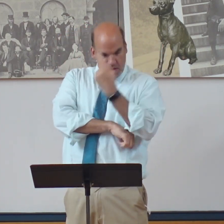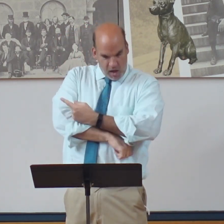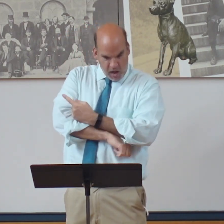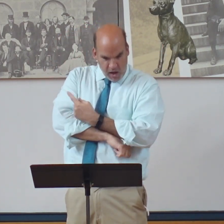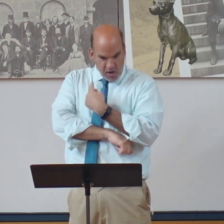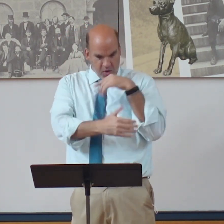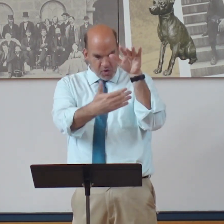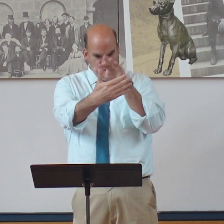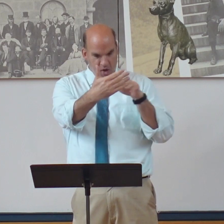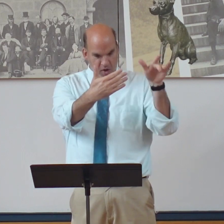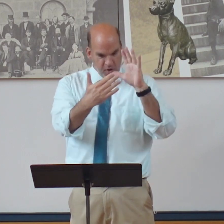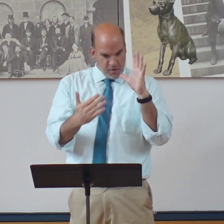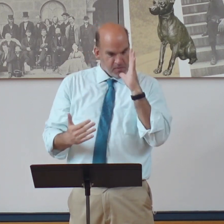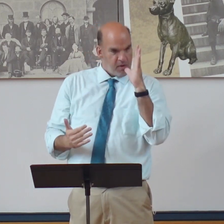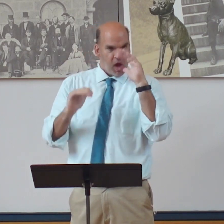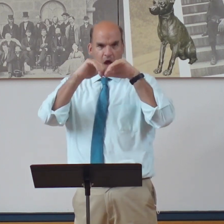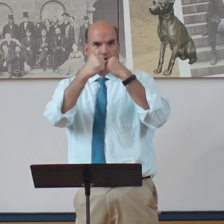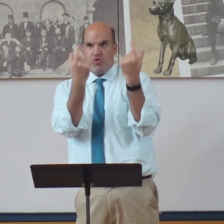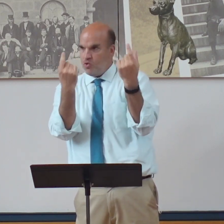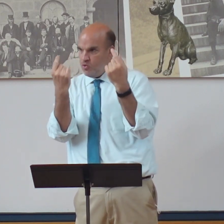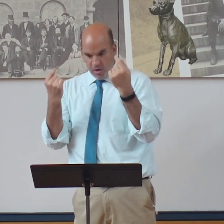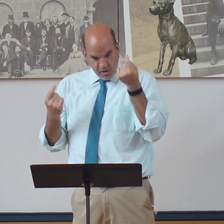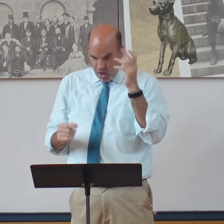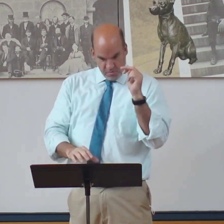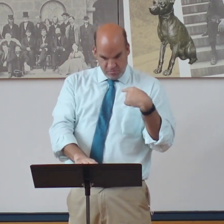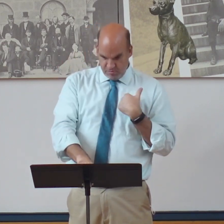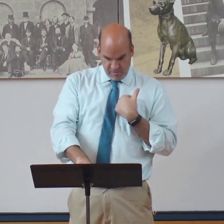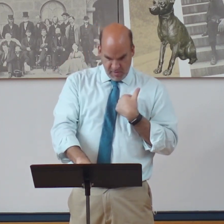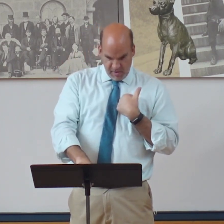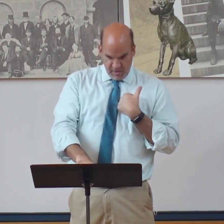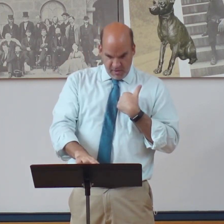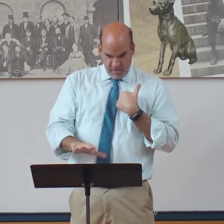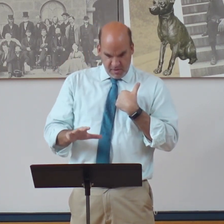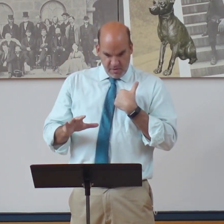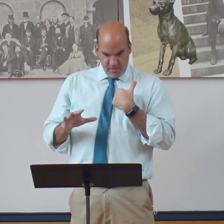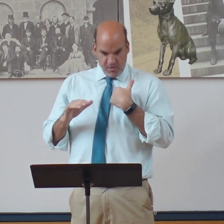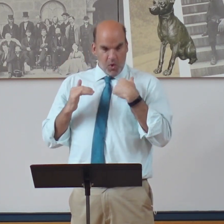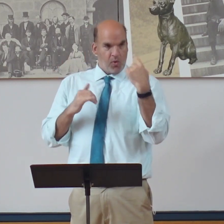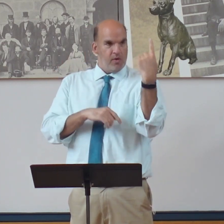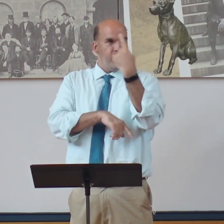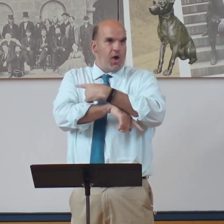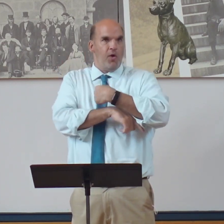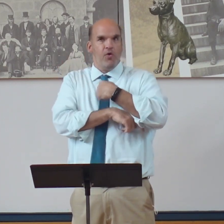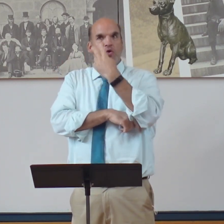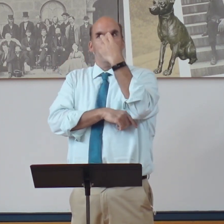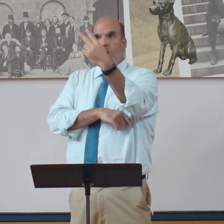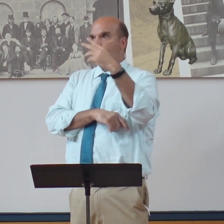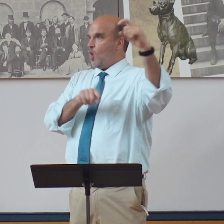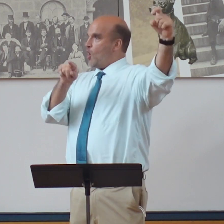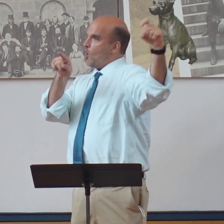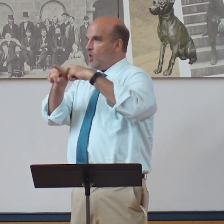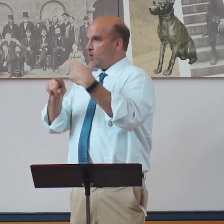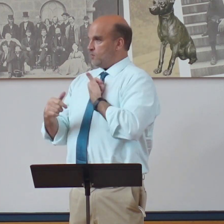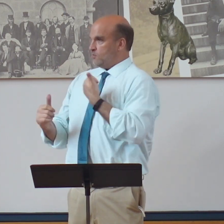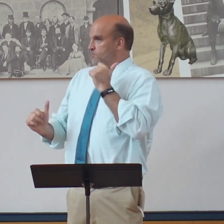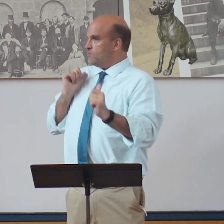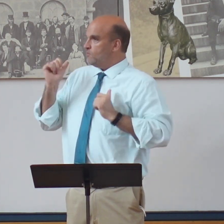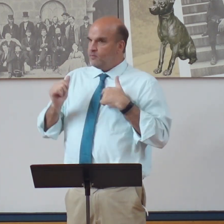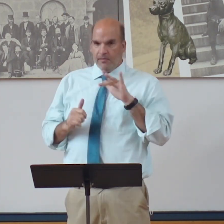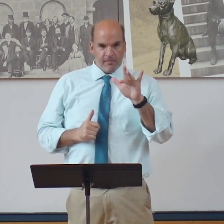and I remember that one day, I was just looking at what mom did on the TTY, and just one day I saw that Nancy was calling,